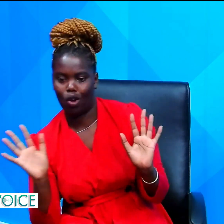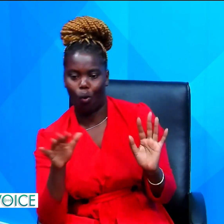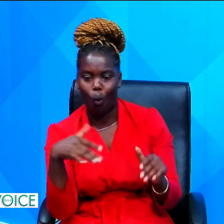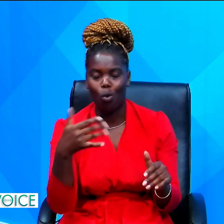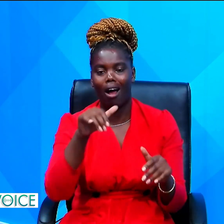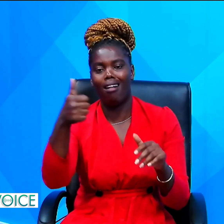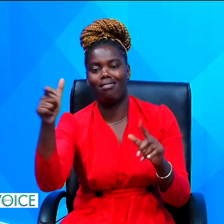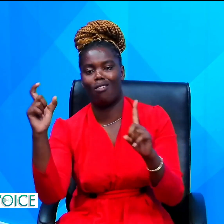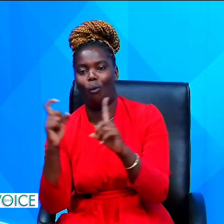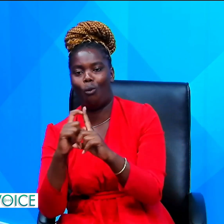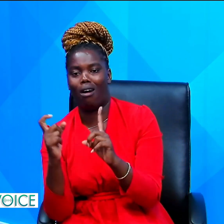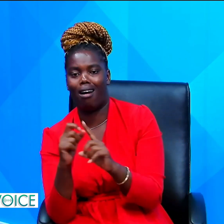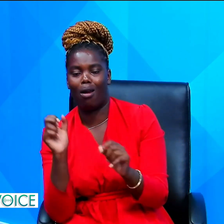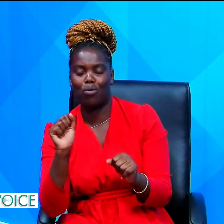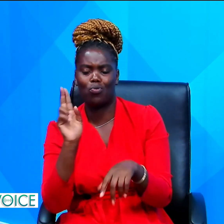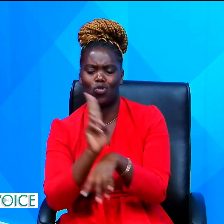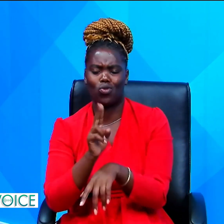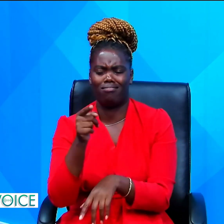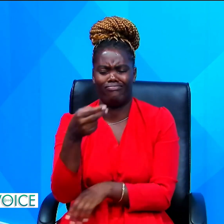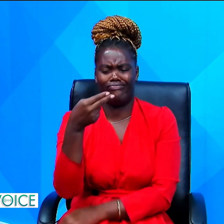If you drink too much,